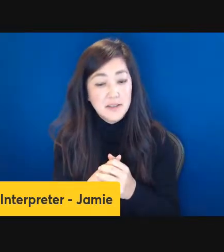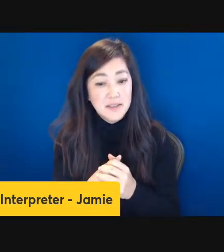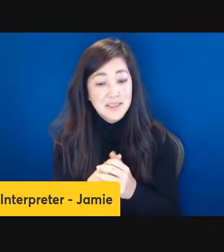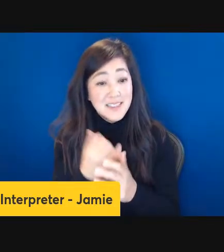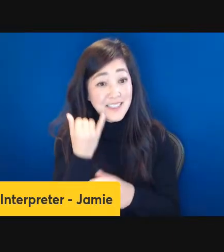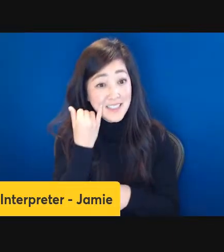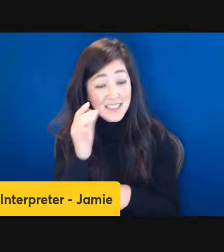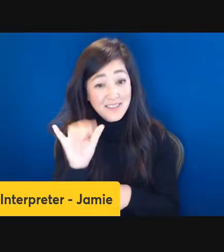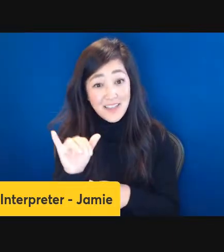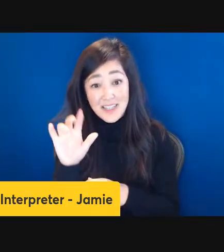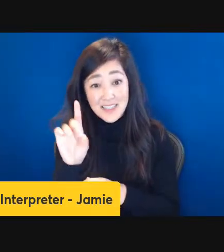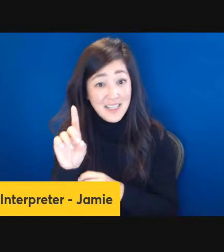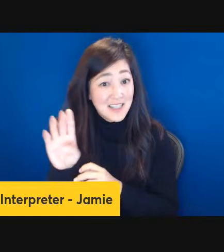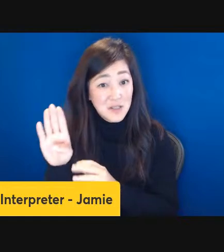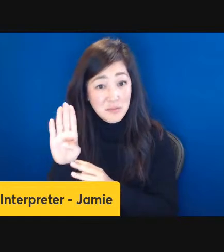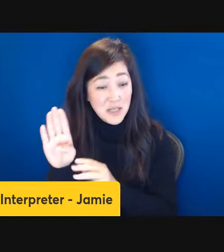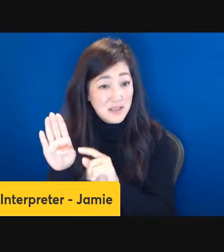database